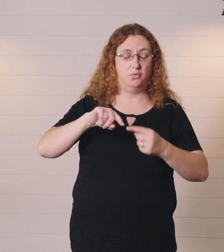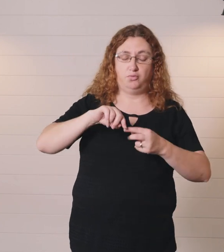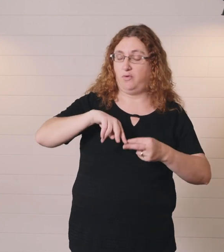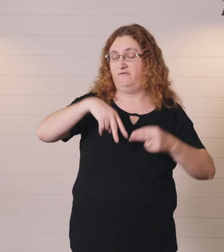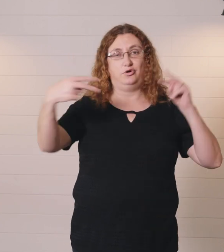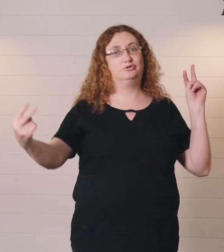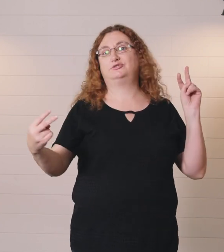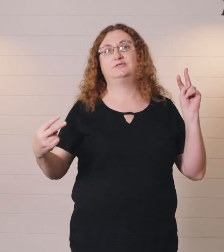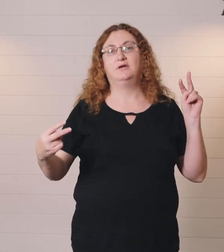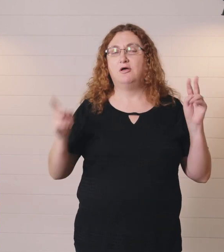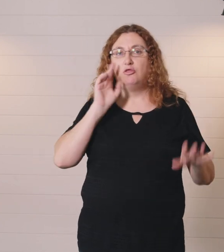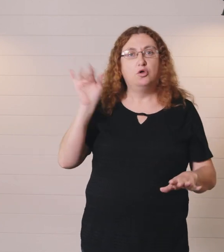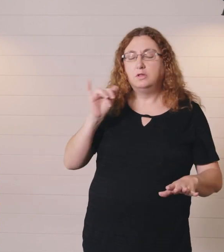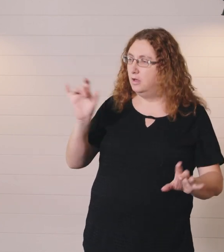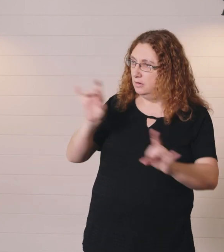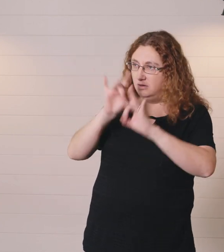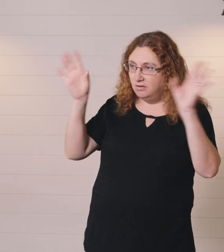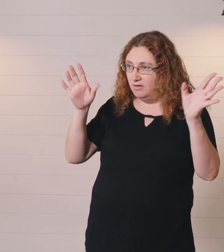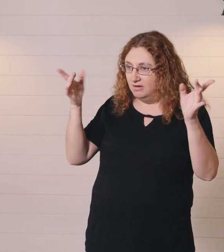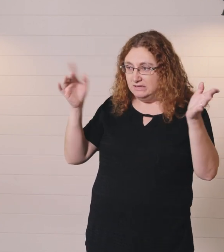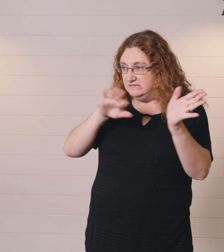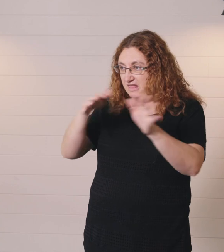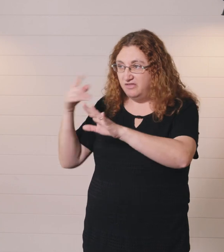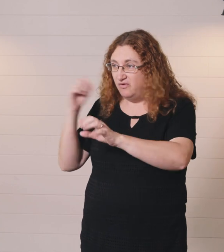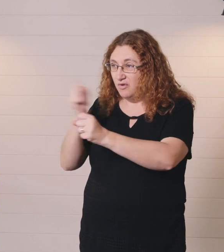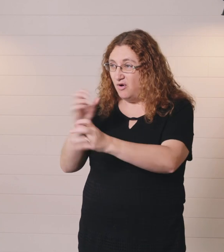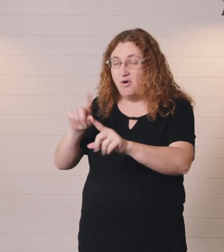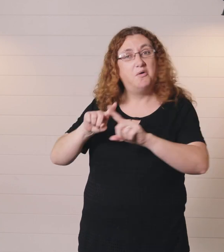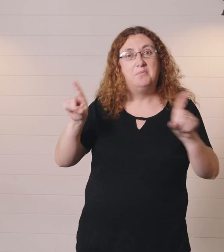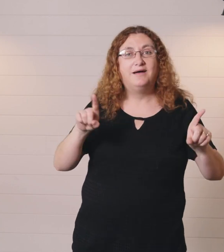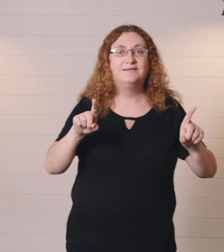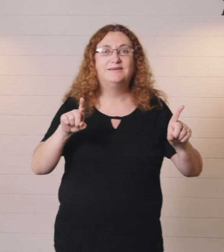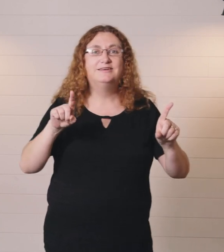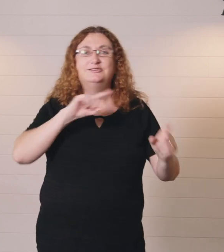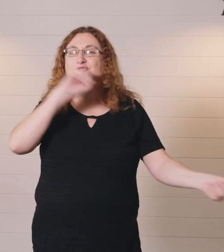is reversed, and there is great rejoicing in their response. And I would say, friends, that